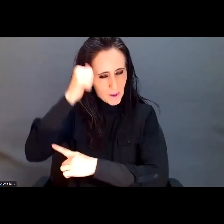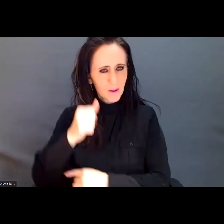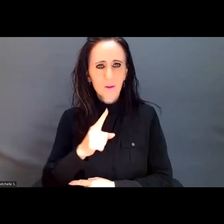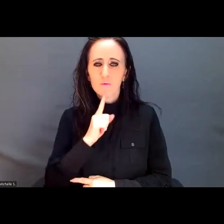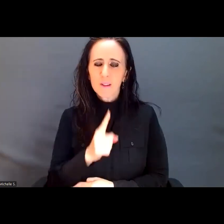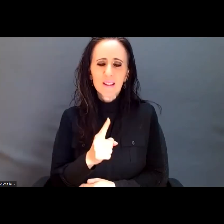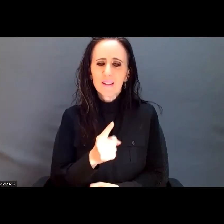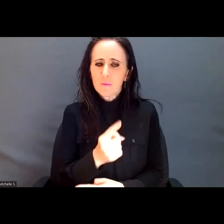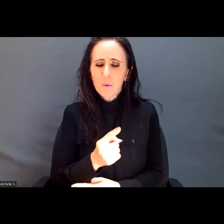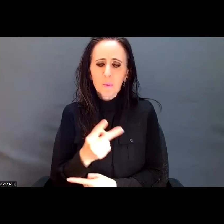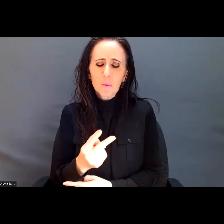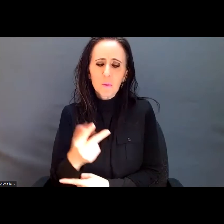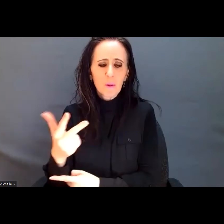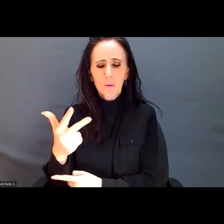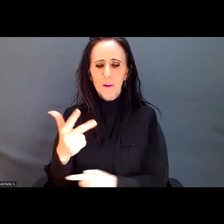PowerPoints is all.